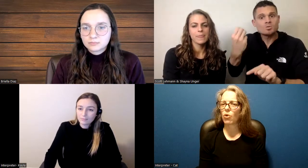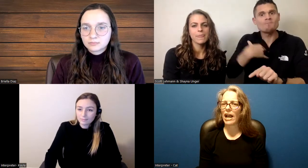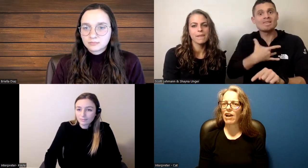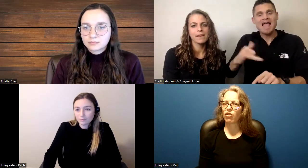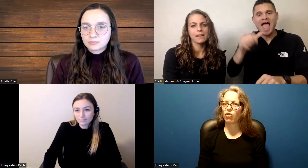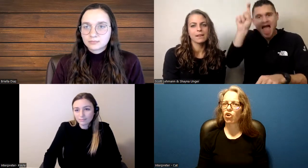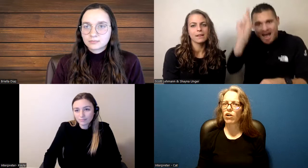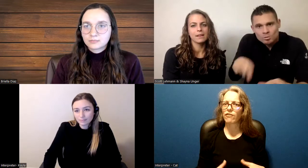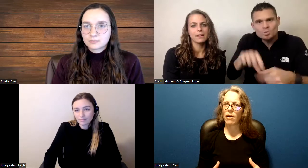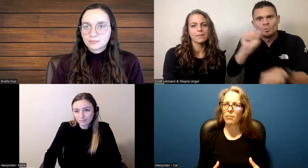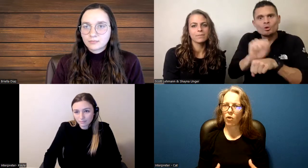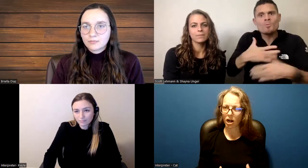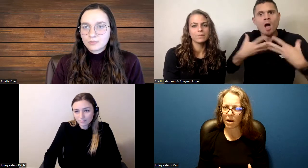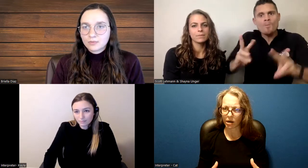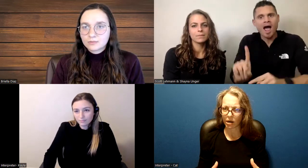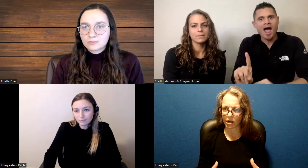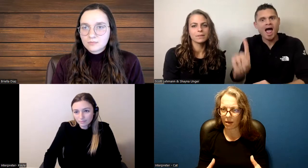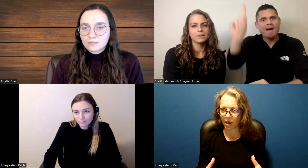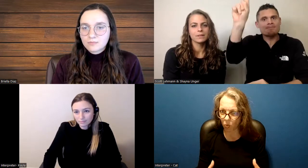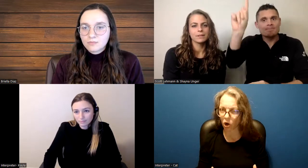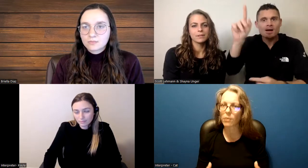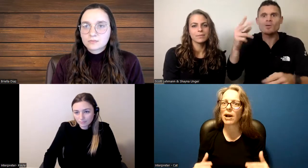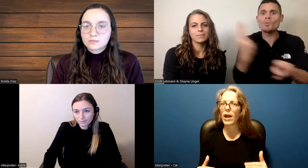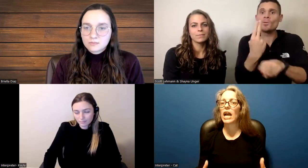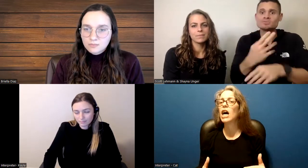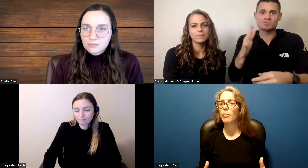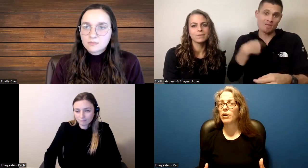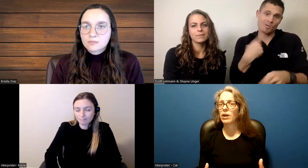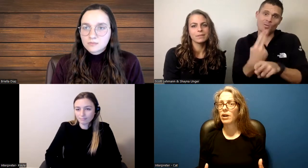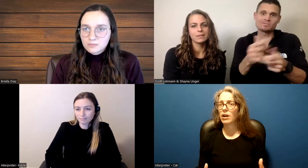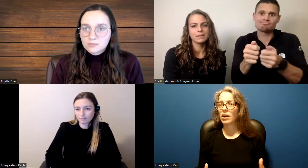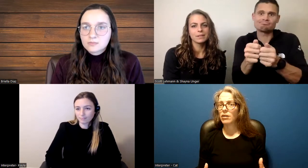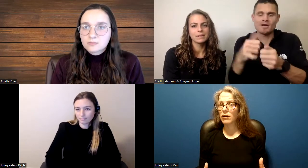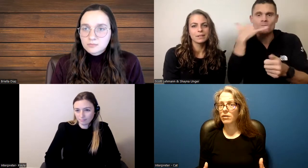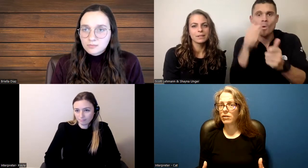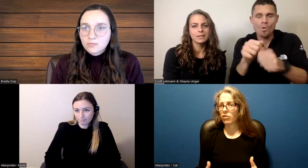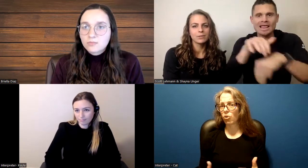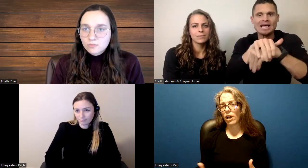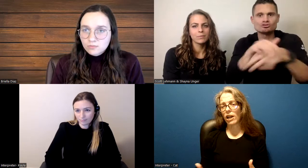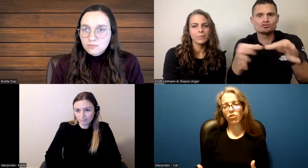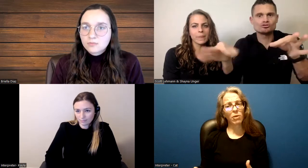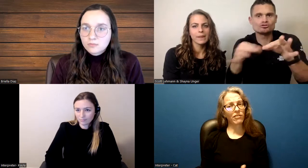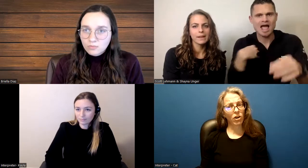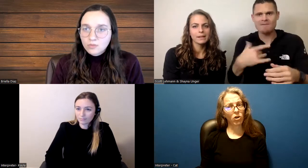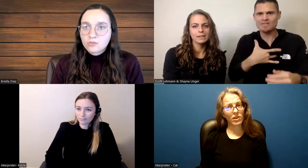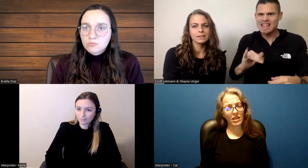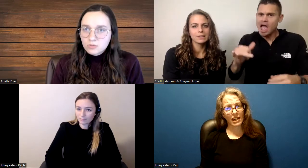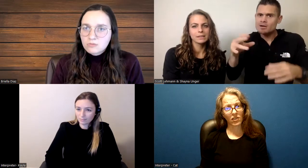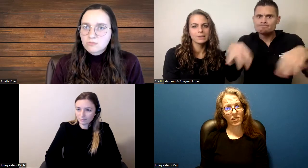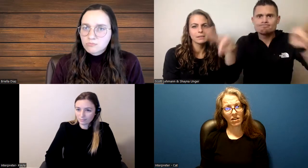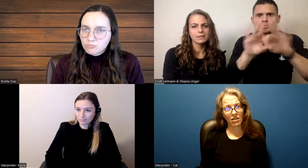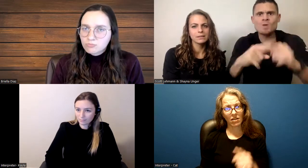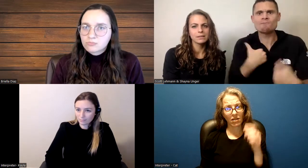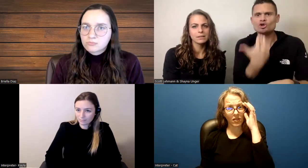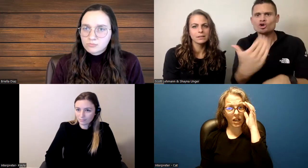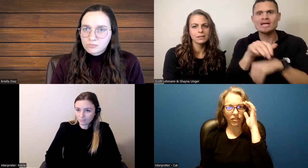so I have to start from rock bottom with them and work my way up. So I use my phone with the